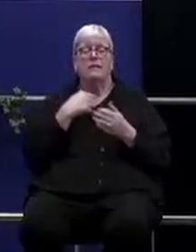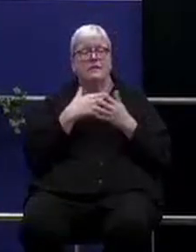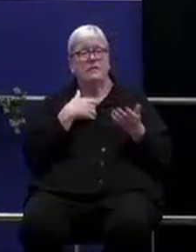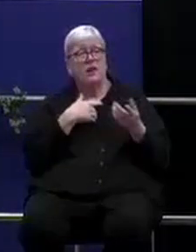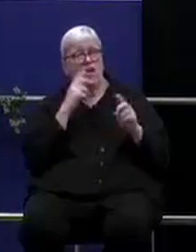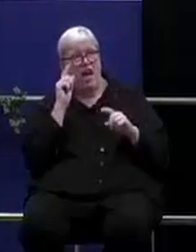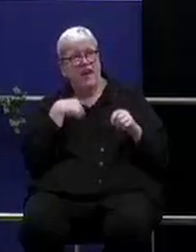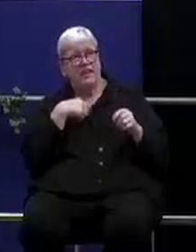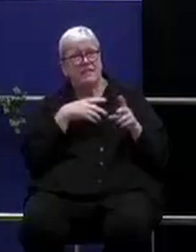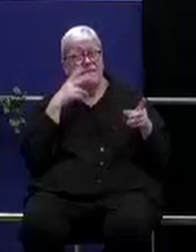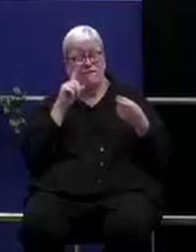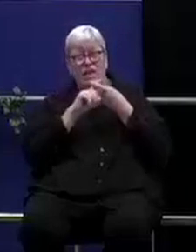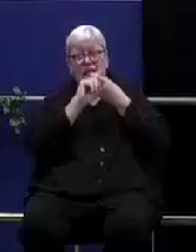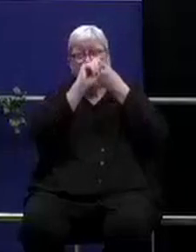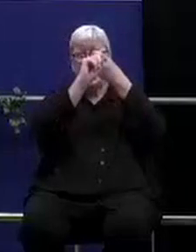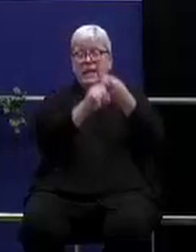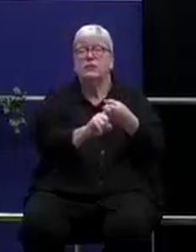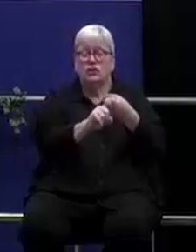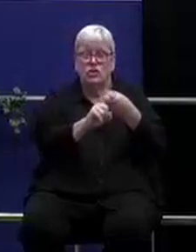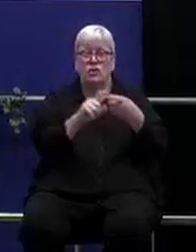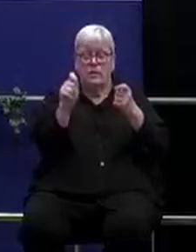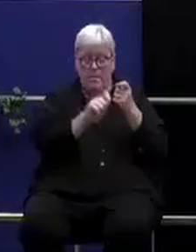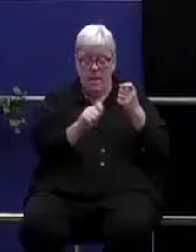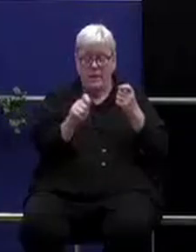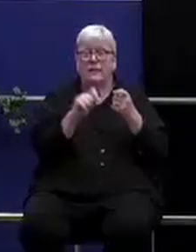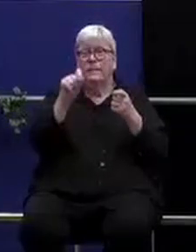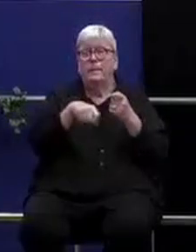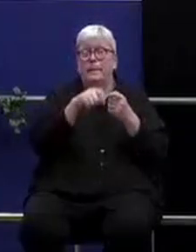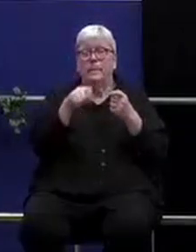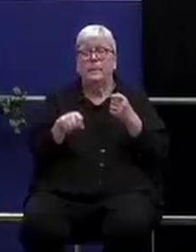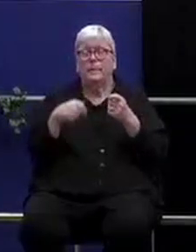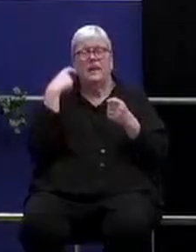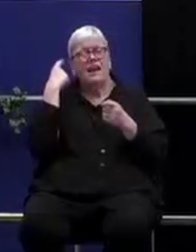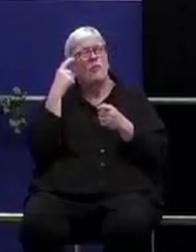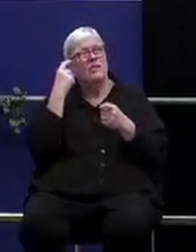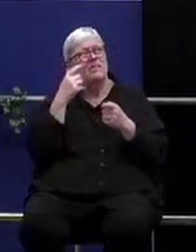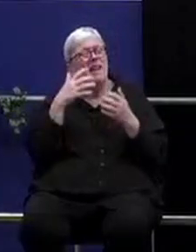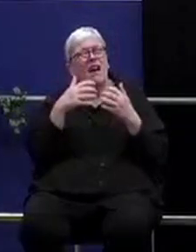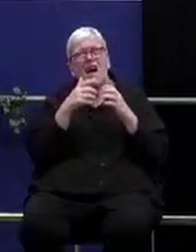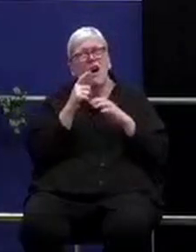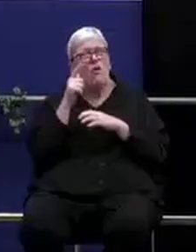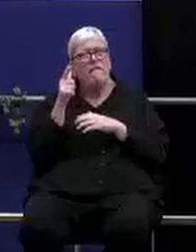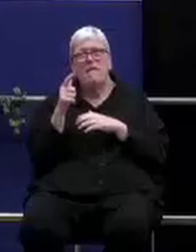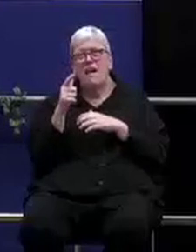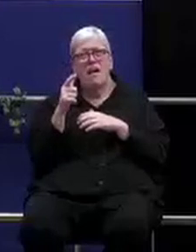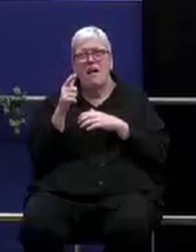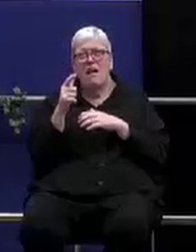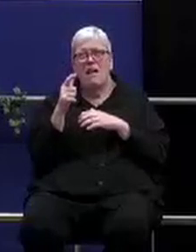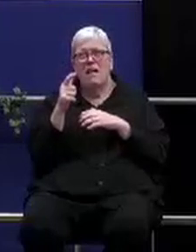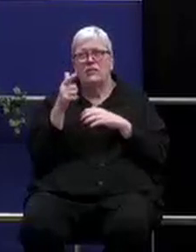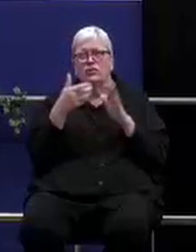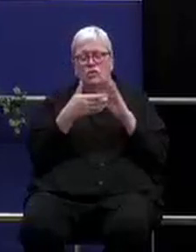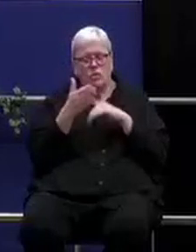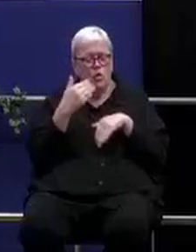in my hand, ready to score off her dose for the day. I wondered then how far she would go to get her hands on a pen or marker. What